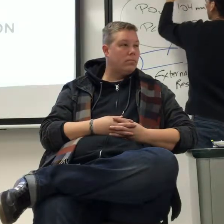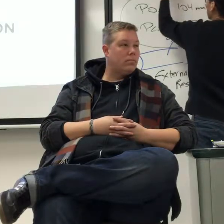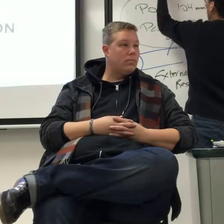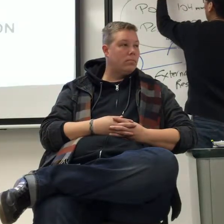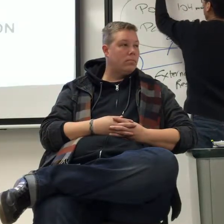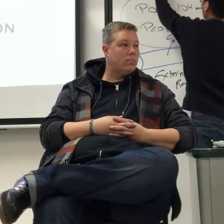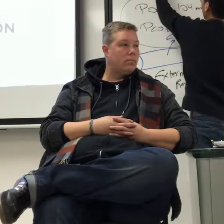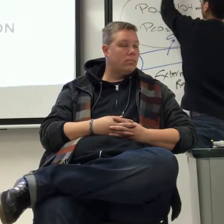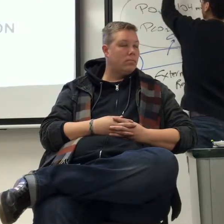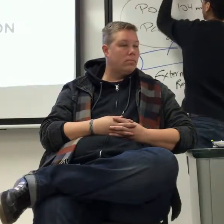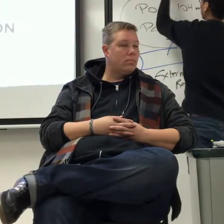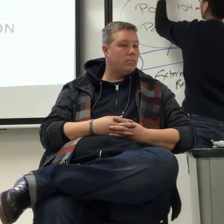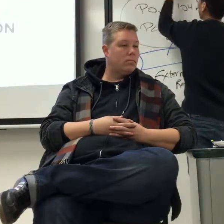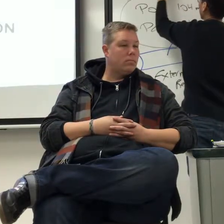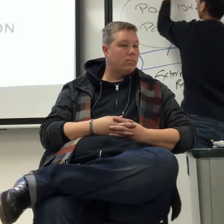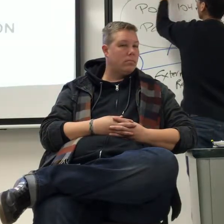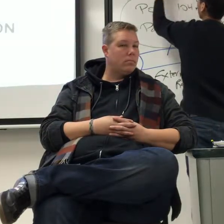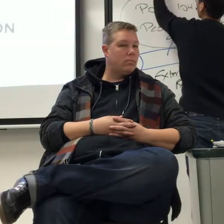Put a stopper in it.